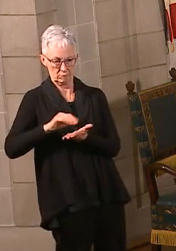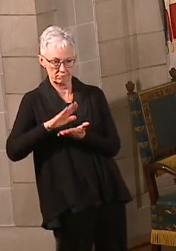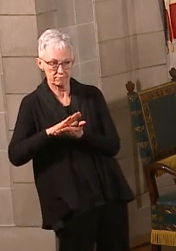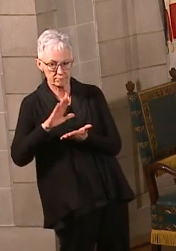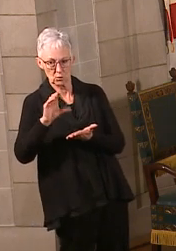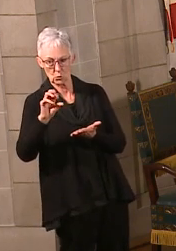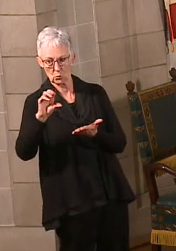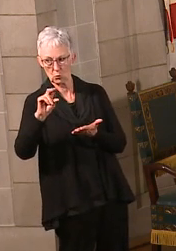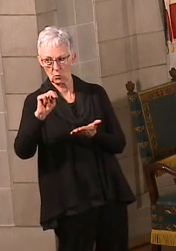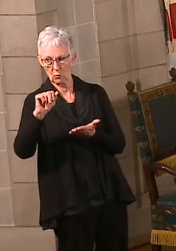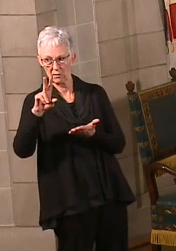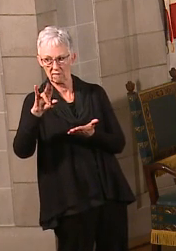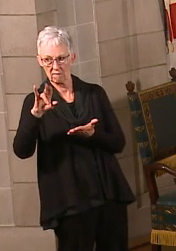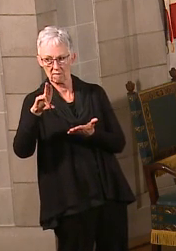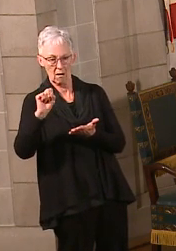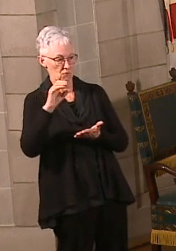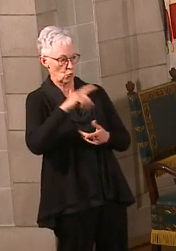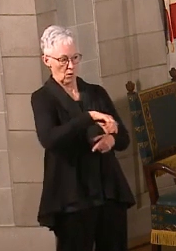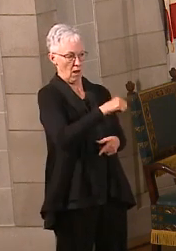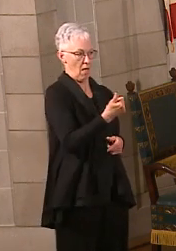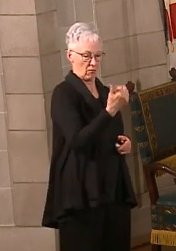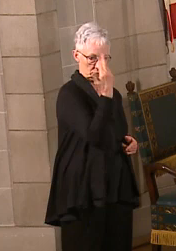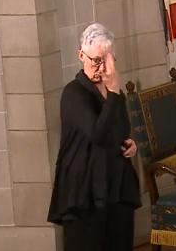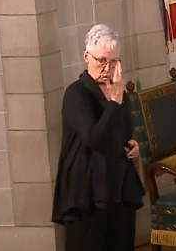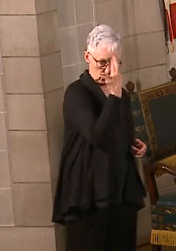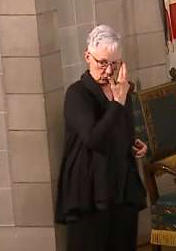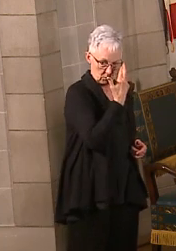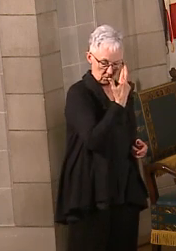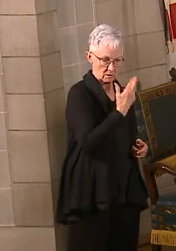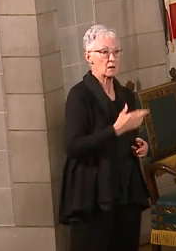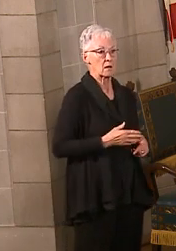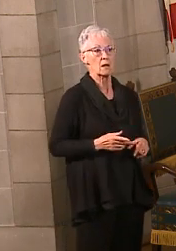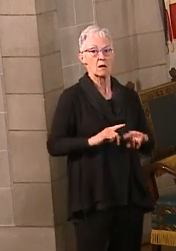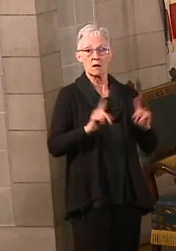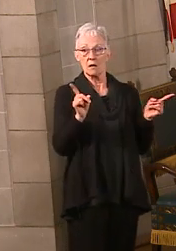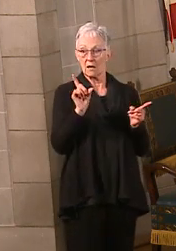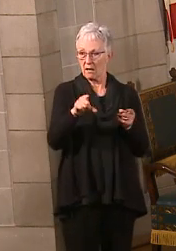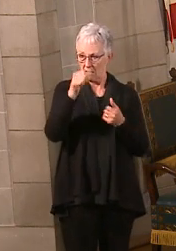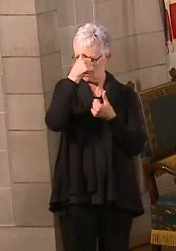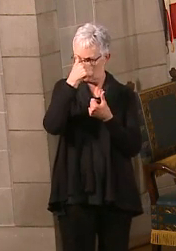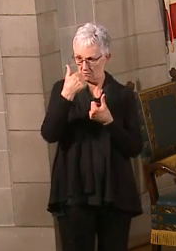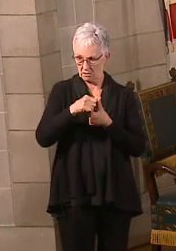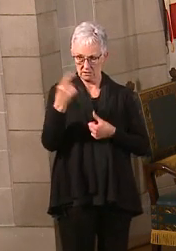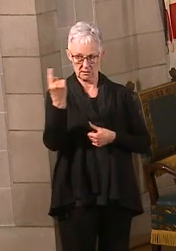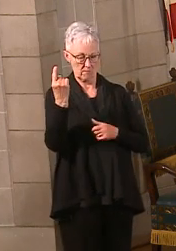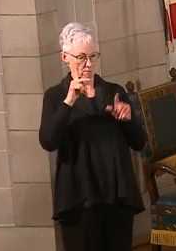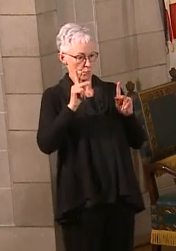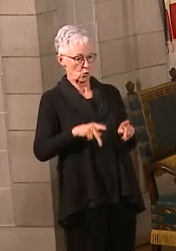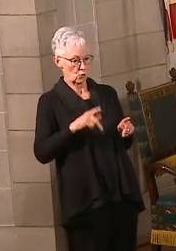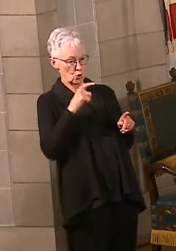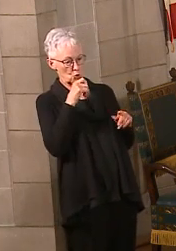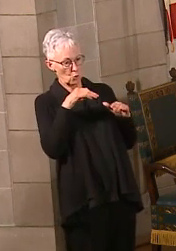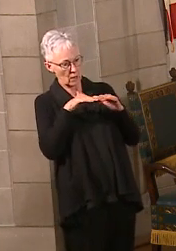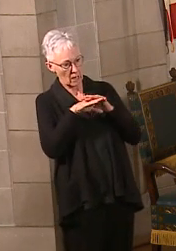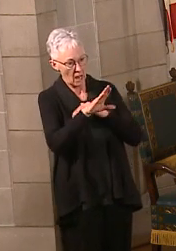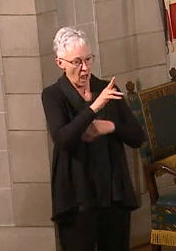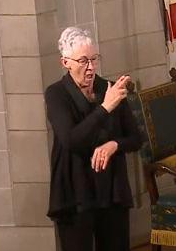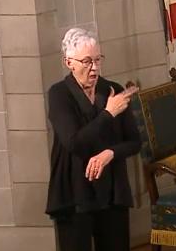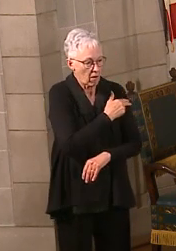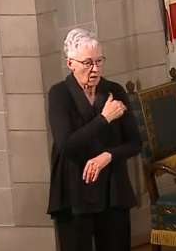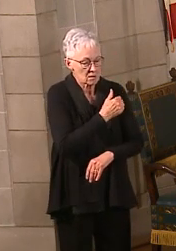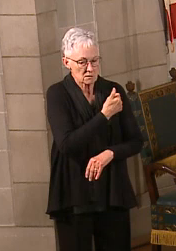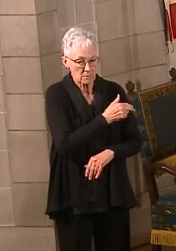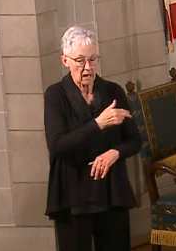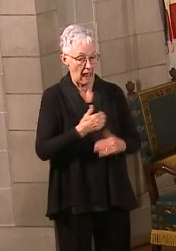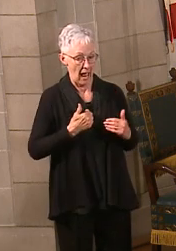else. However, be mindful that anybody who goes into one of our hospitals with an undiagnosed case of pneumonia is being